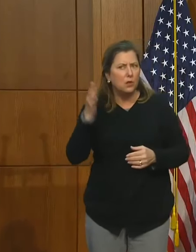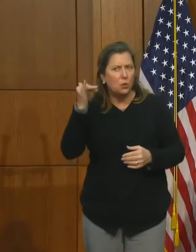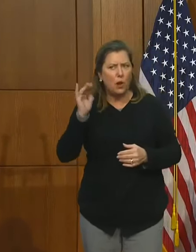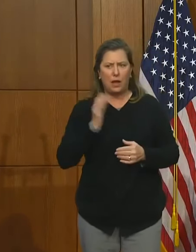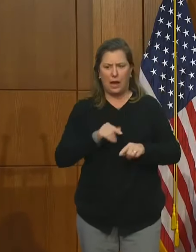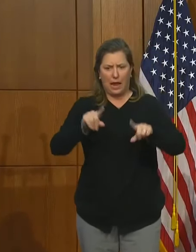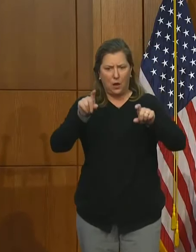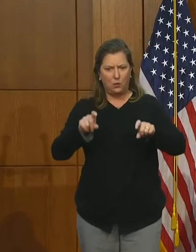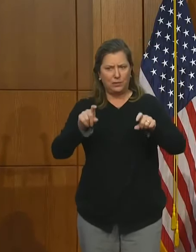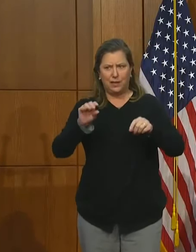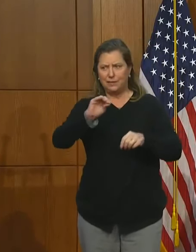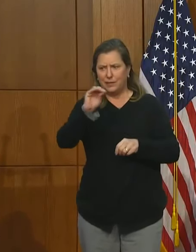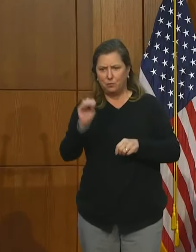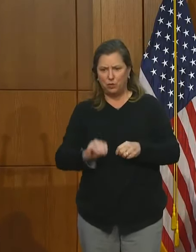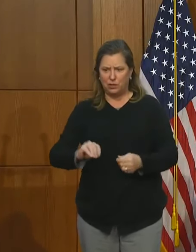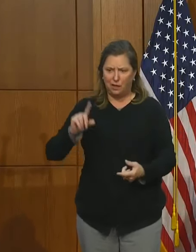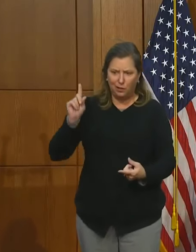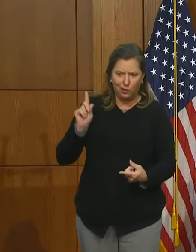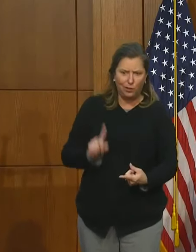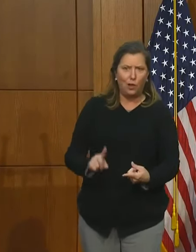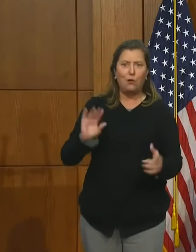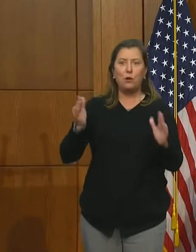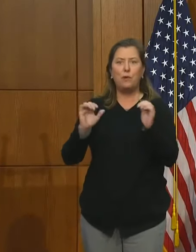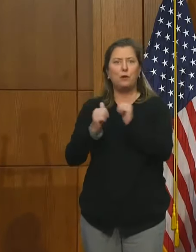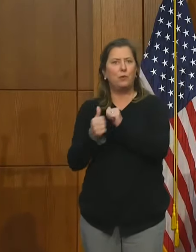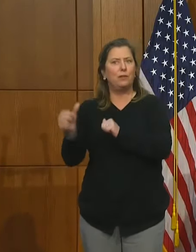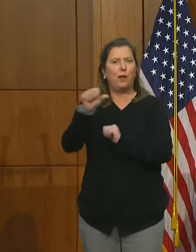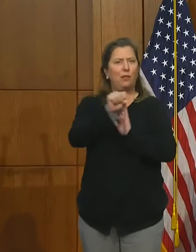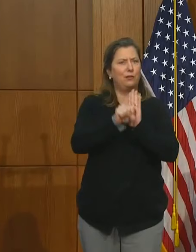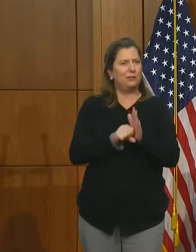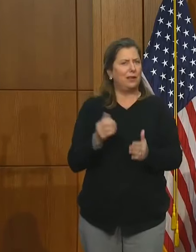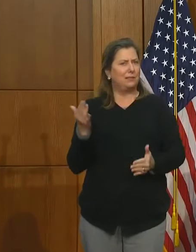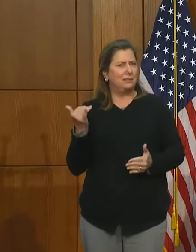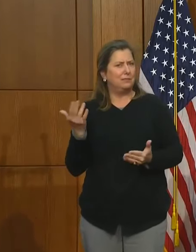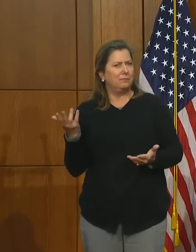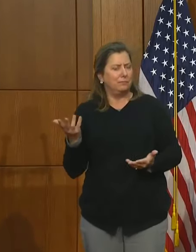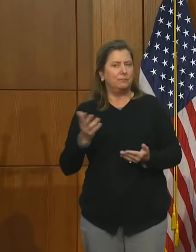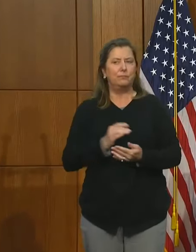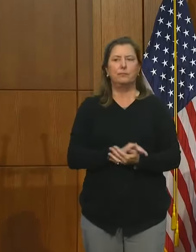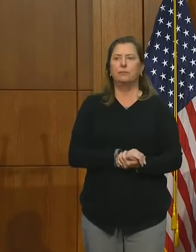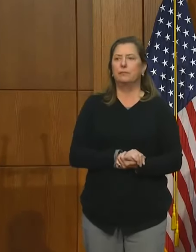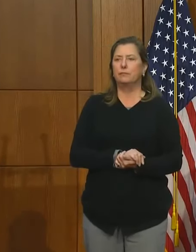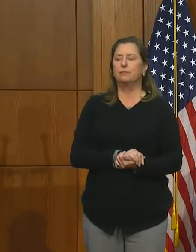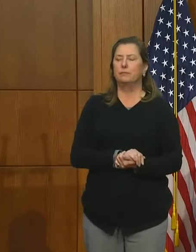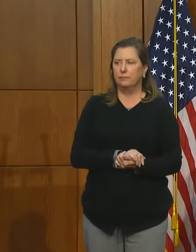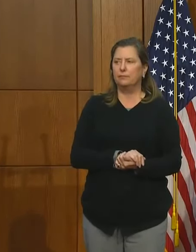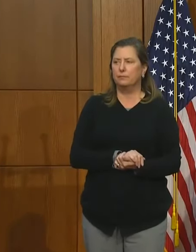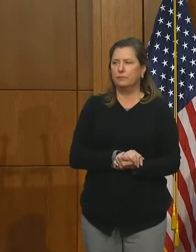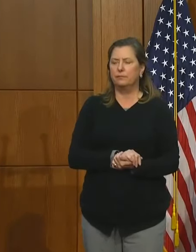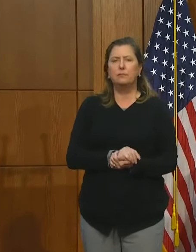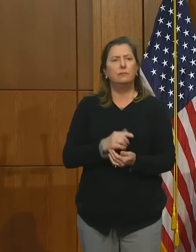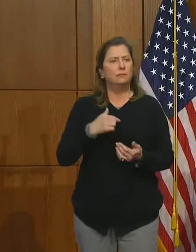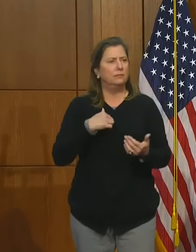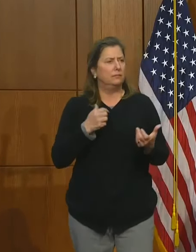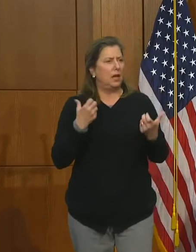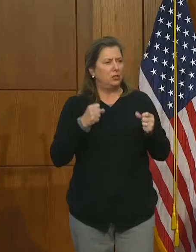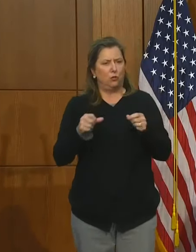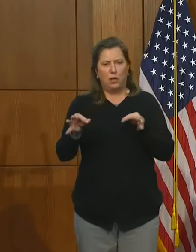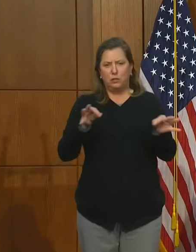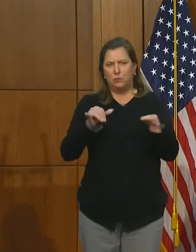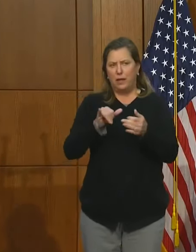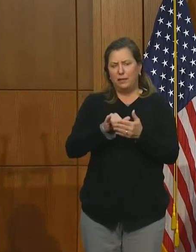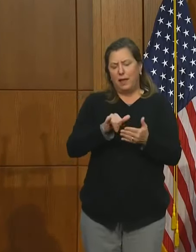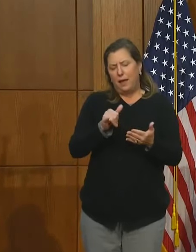our testing rate so low compared to other states. Yeah, I think we've tried to explain that in a number